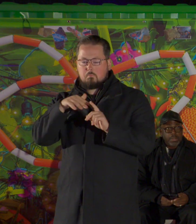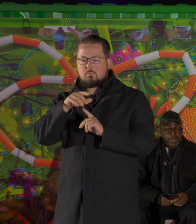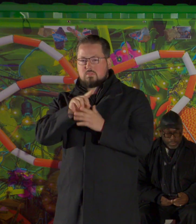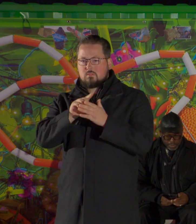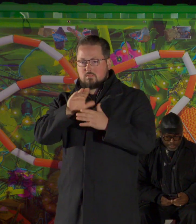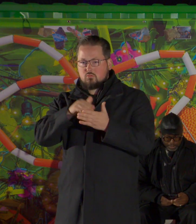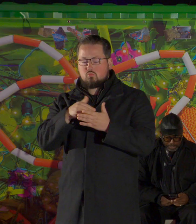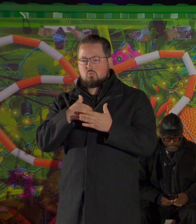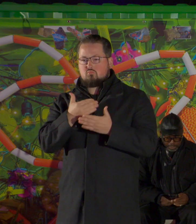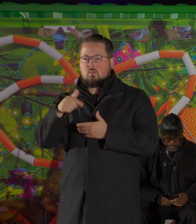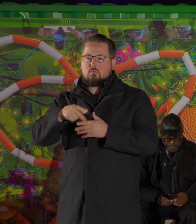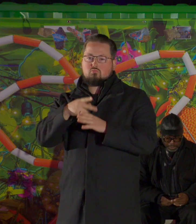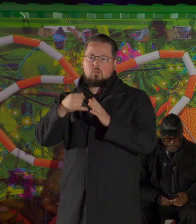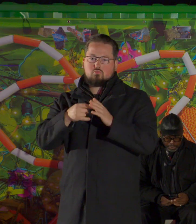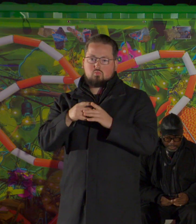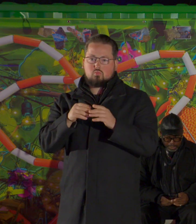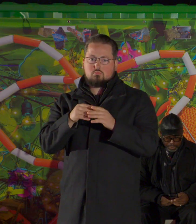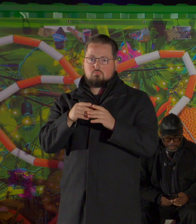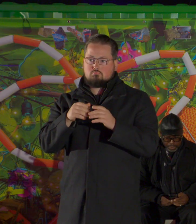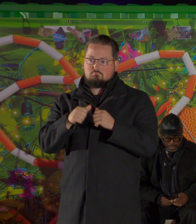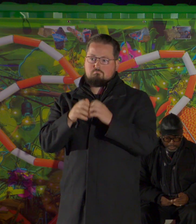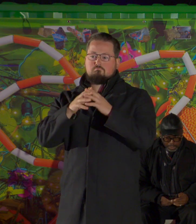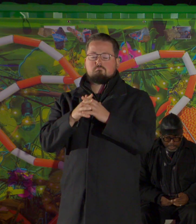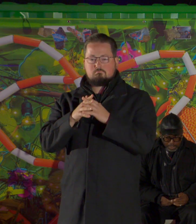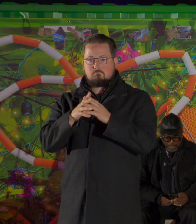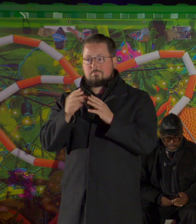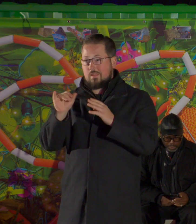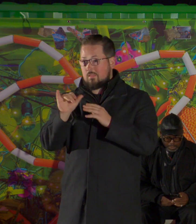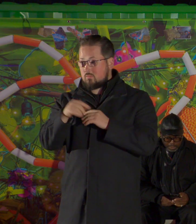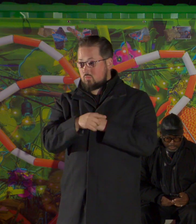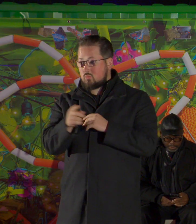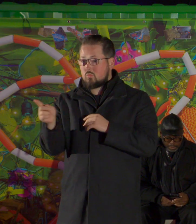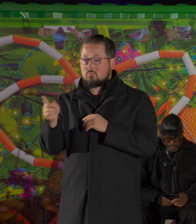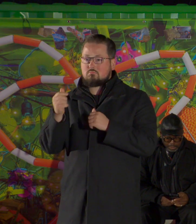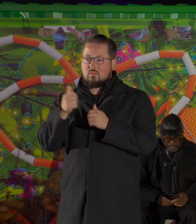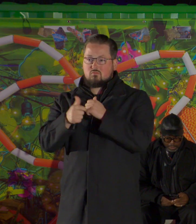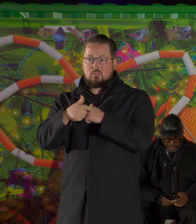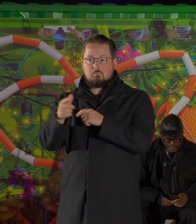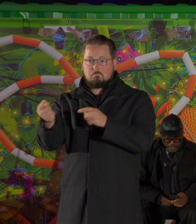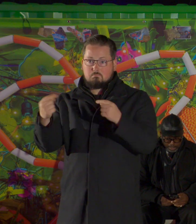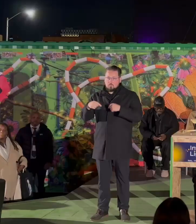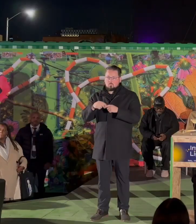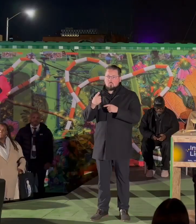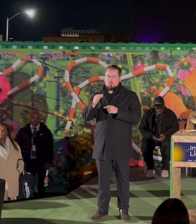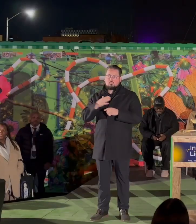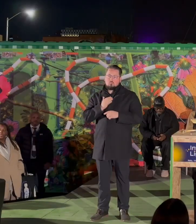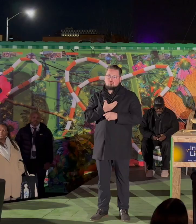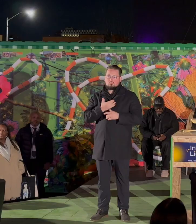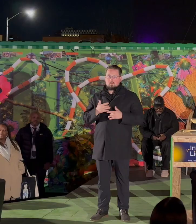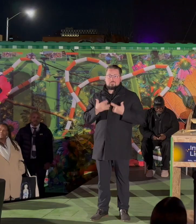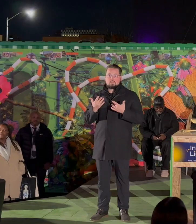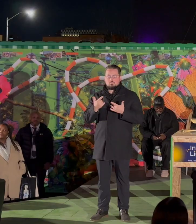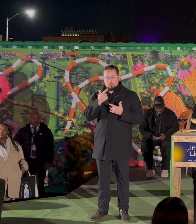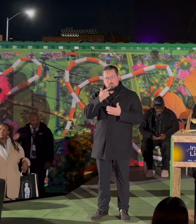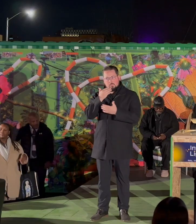to life, and as have all of you every time you come to one of our events. Thank you.